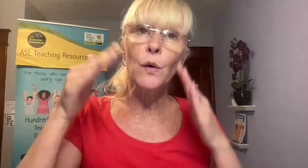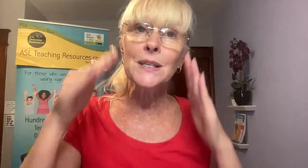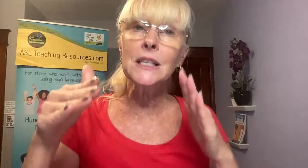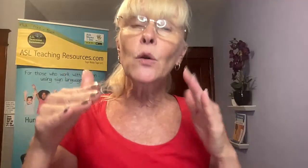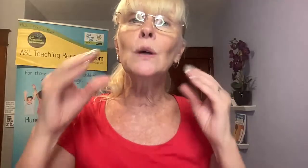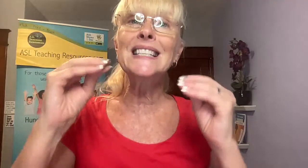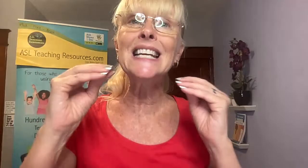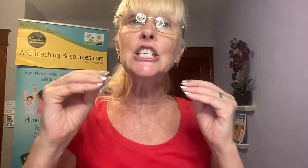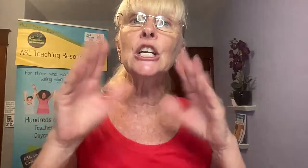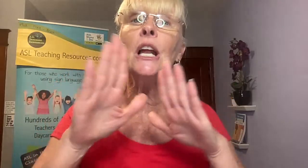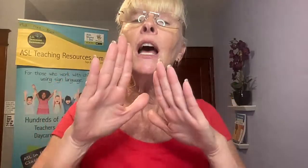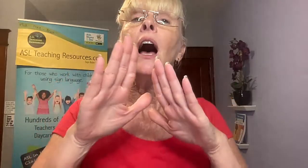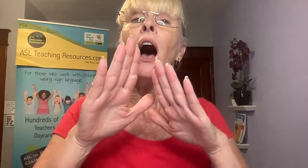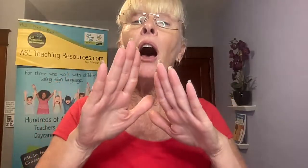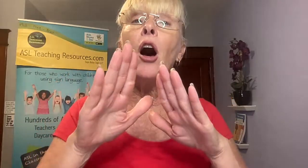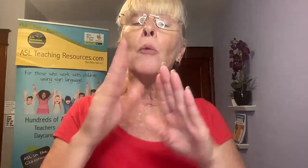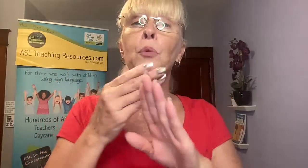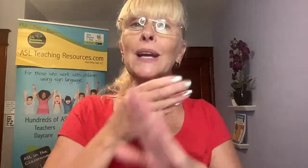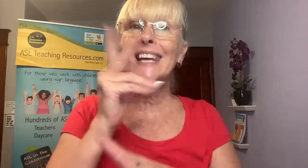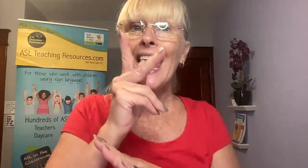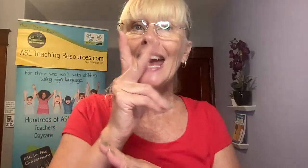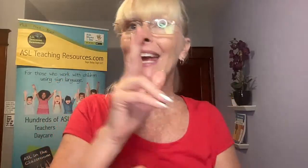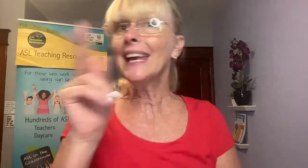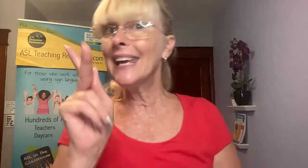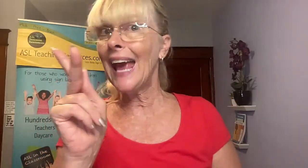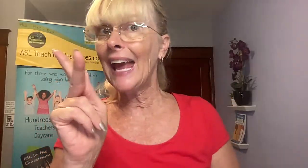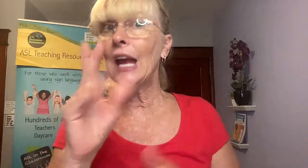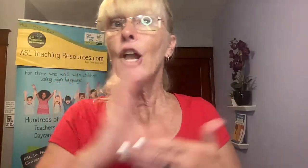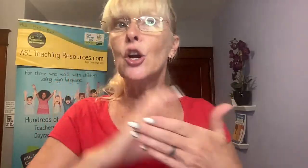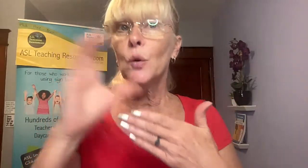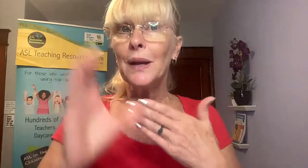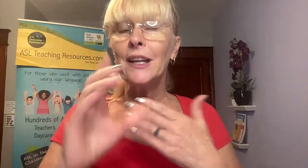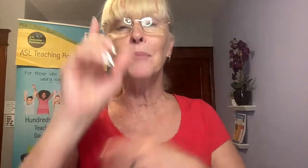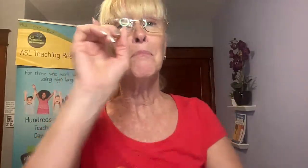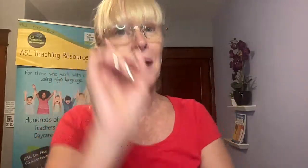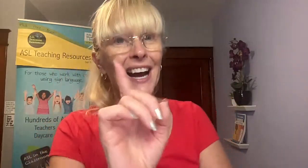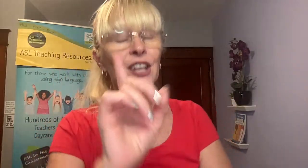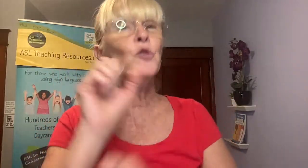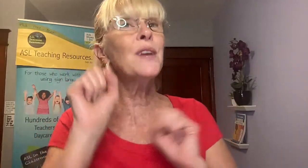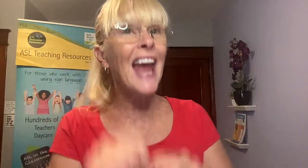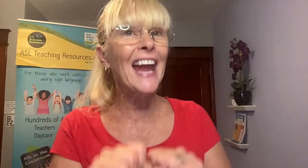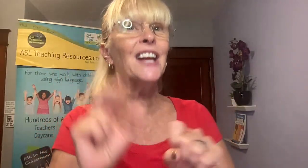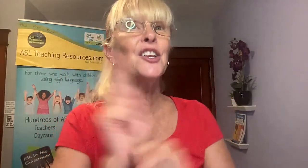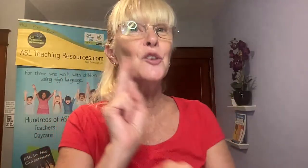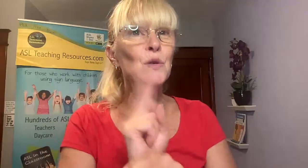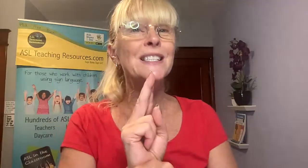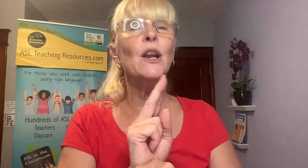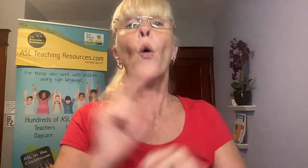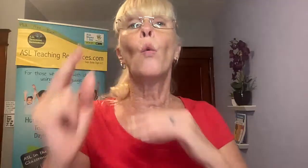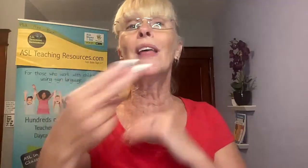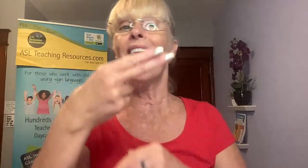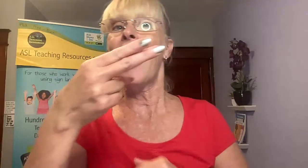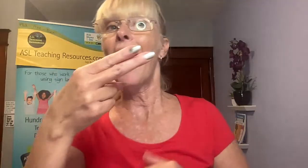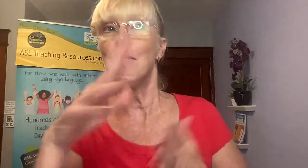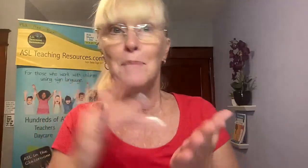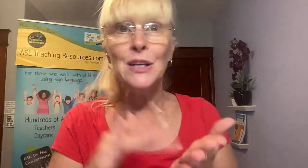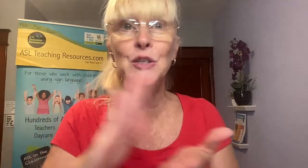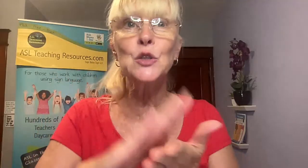focusing on teaching pre-K, K curriculum, but you can use it with middle